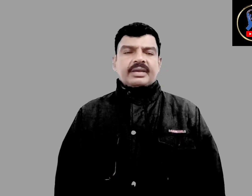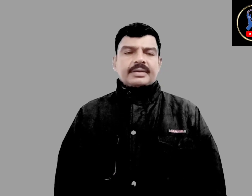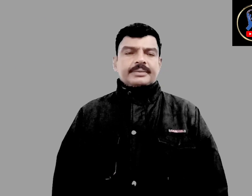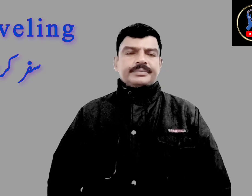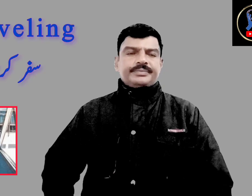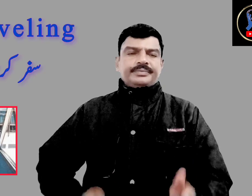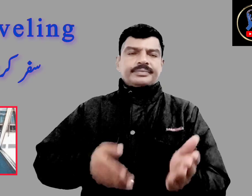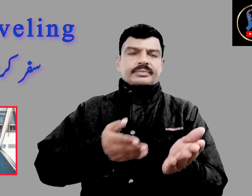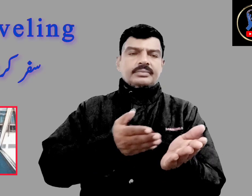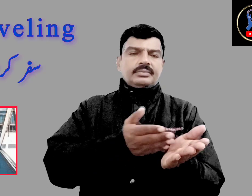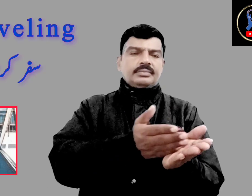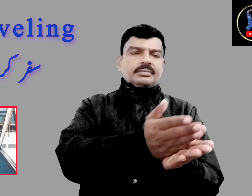traveling,